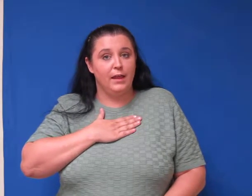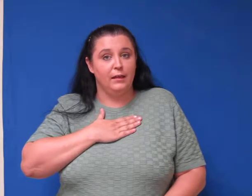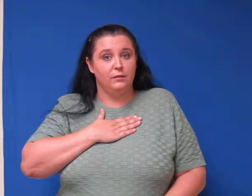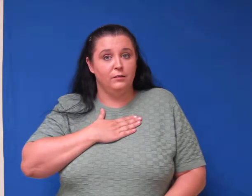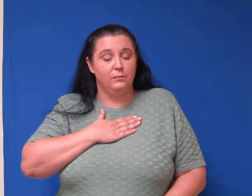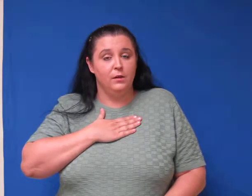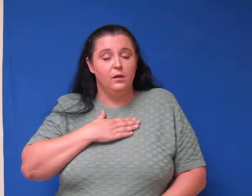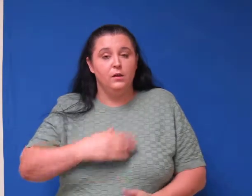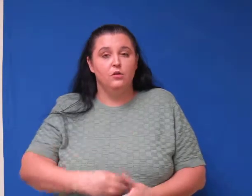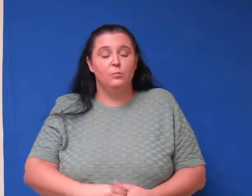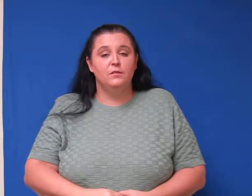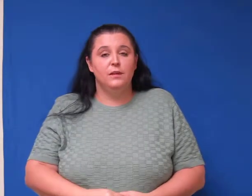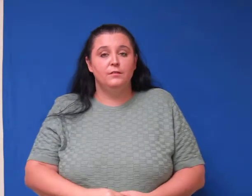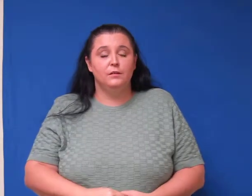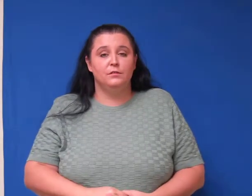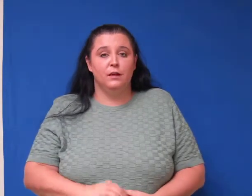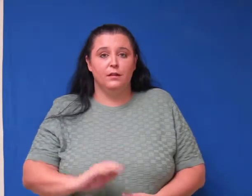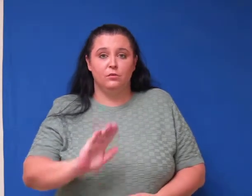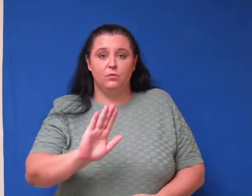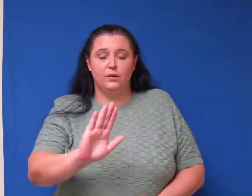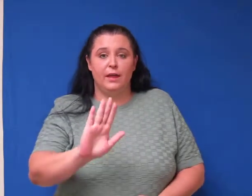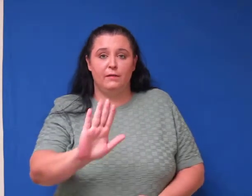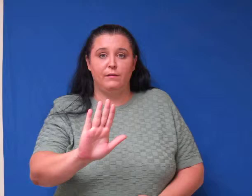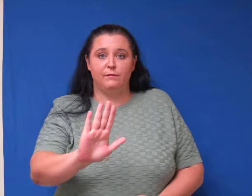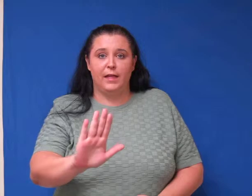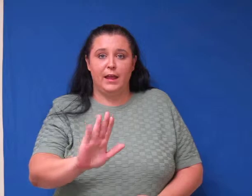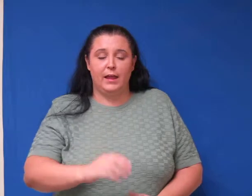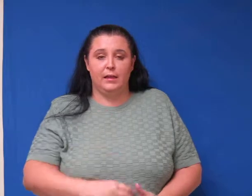hand. Your possessive signs are going to have a flat hand.